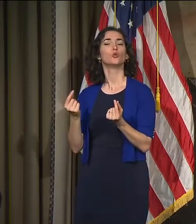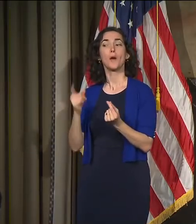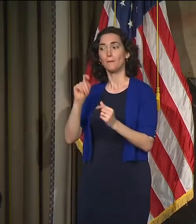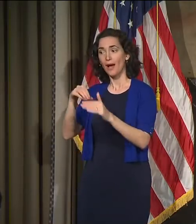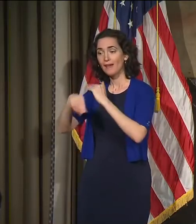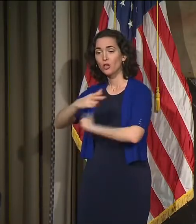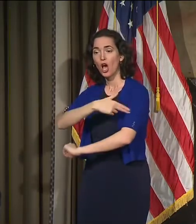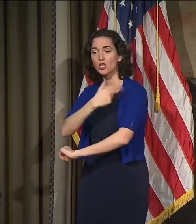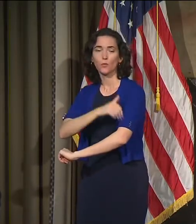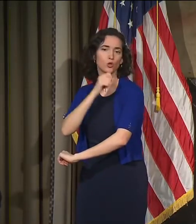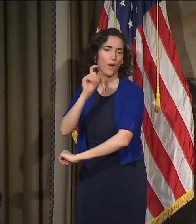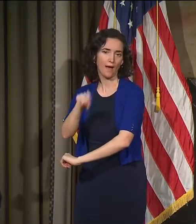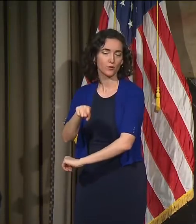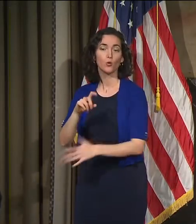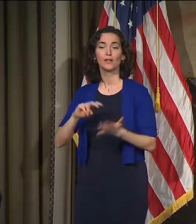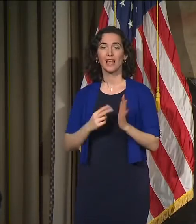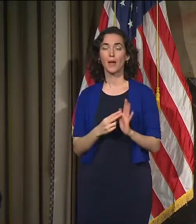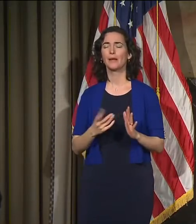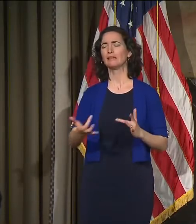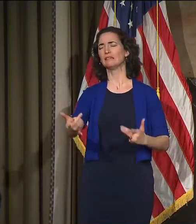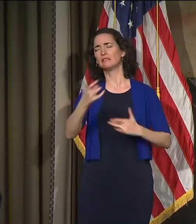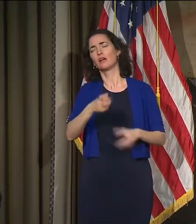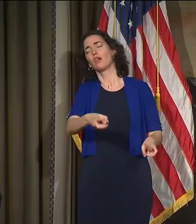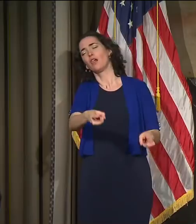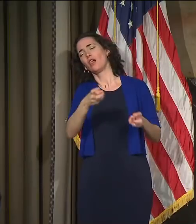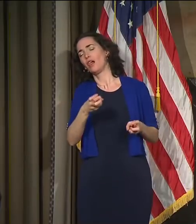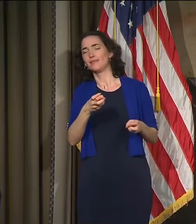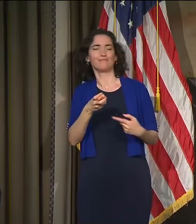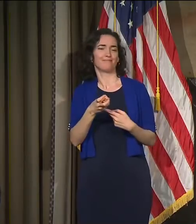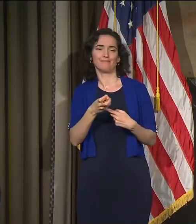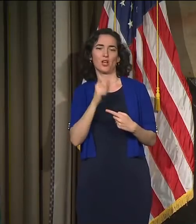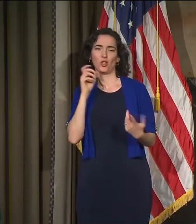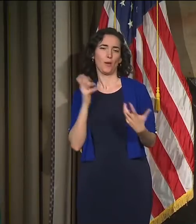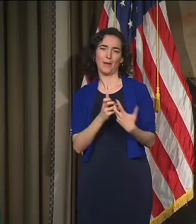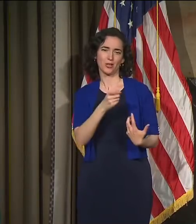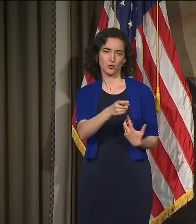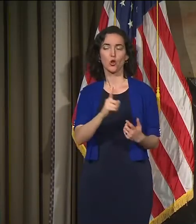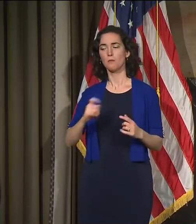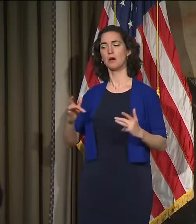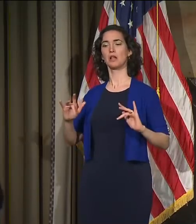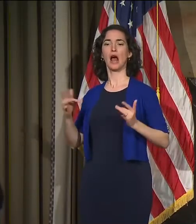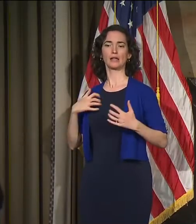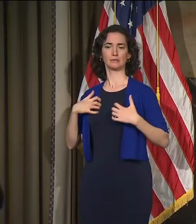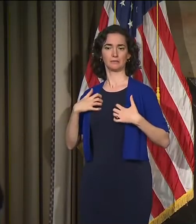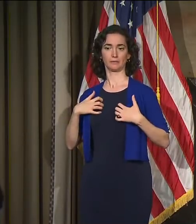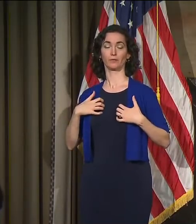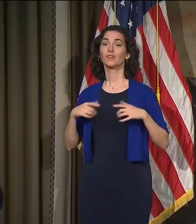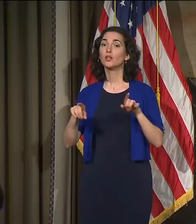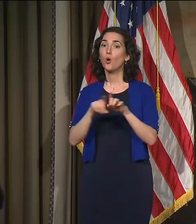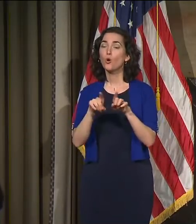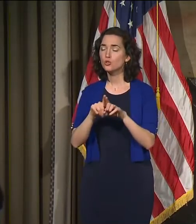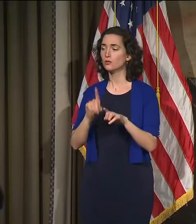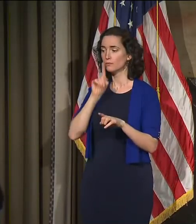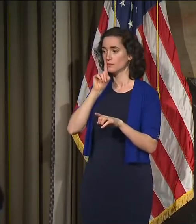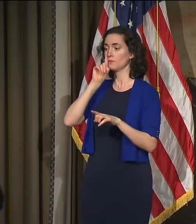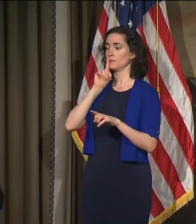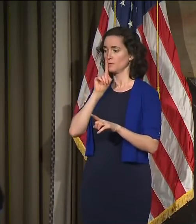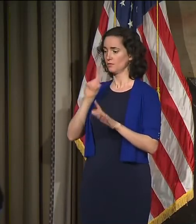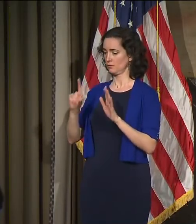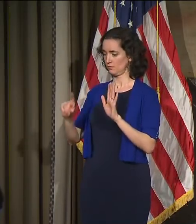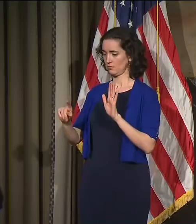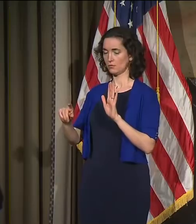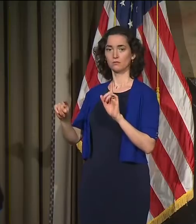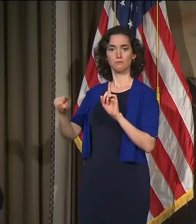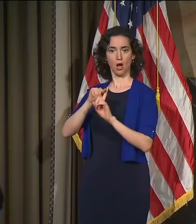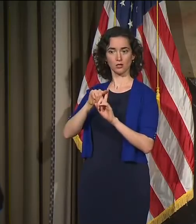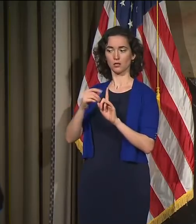symptoms can't be so severe that you need to be hospitalized. Secondly, you have to do that as early as possible after the